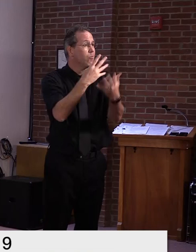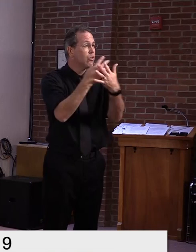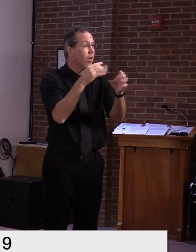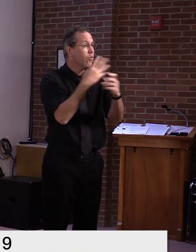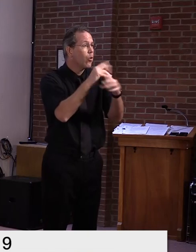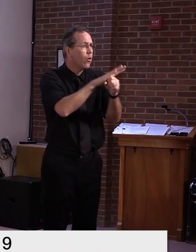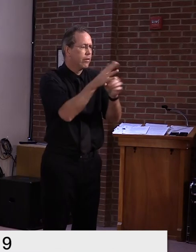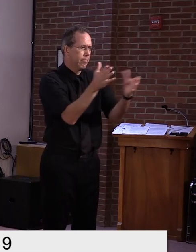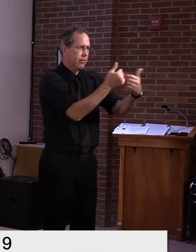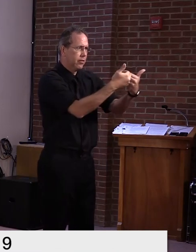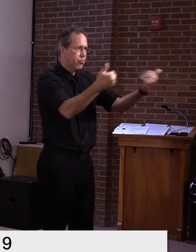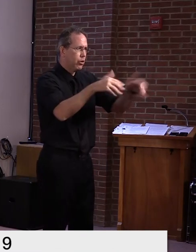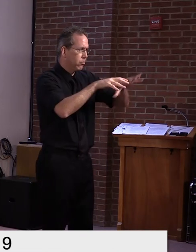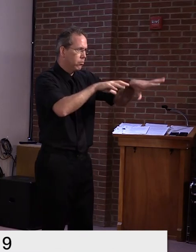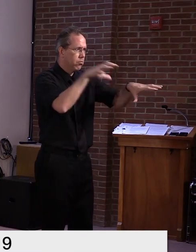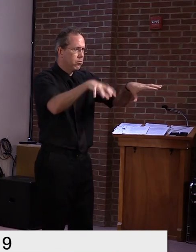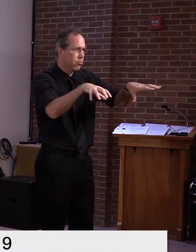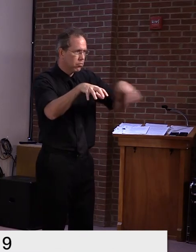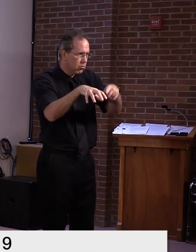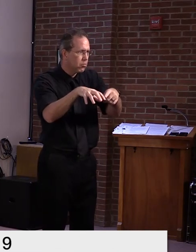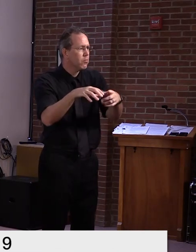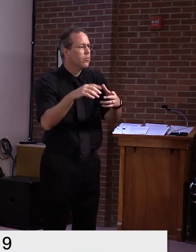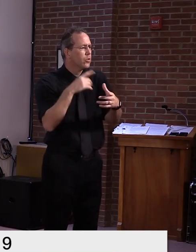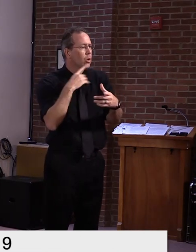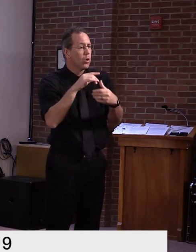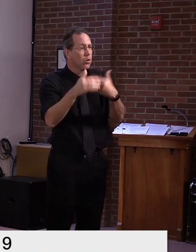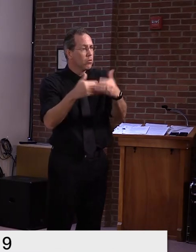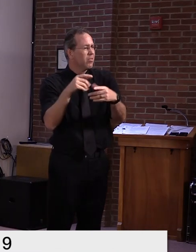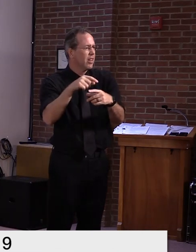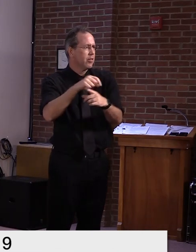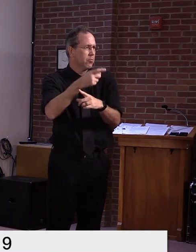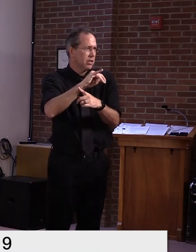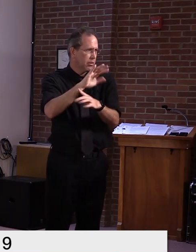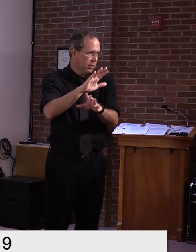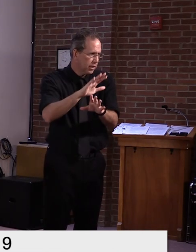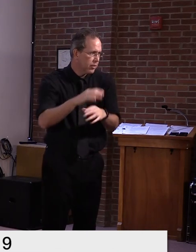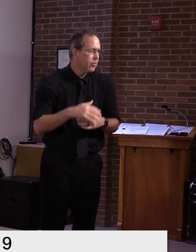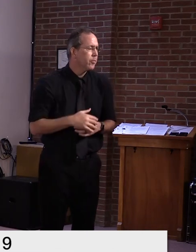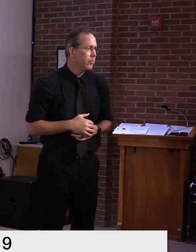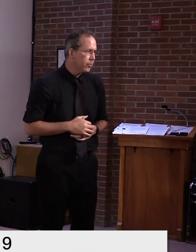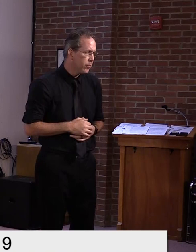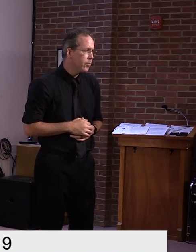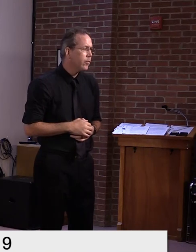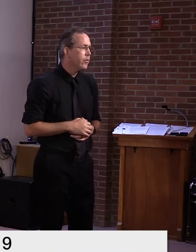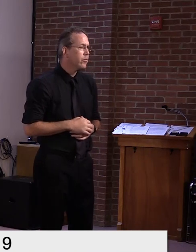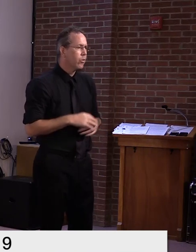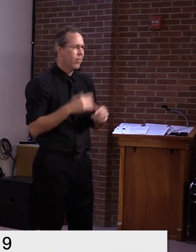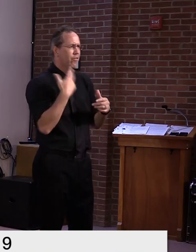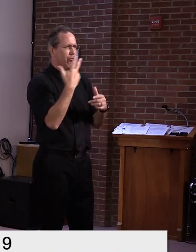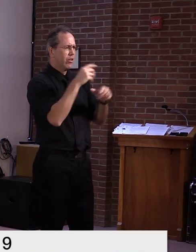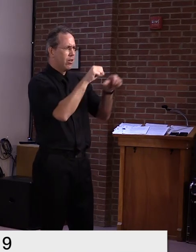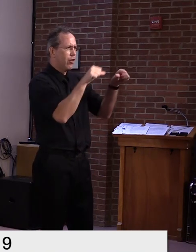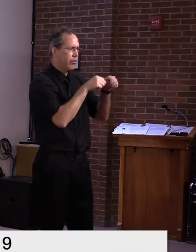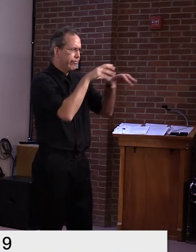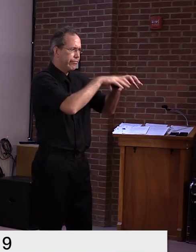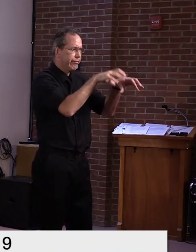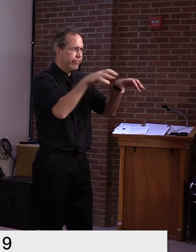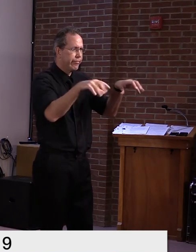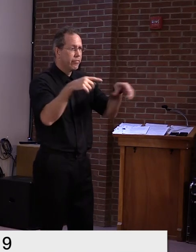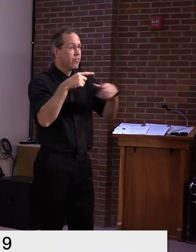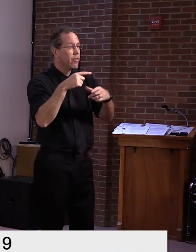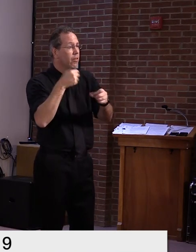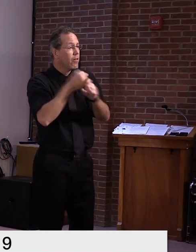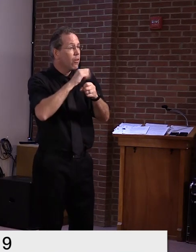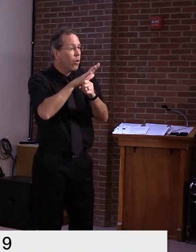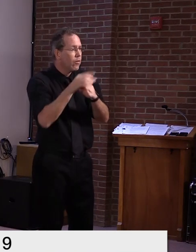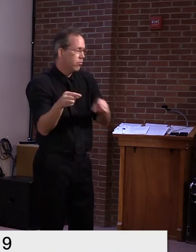there. So we'll be looking at testing. We'll be looking at access As you know, we're